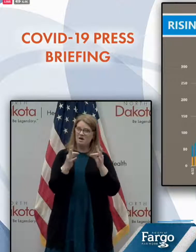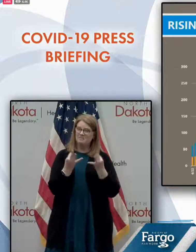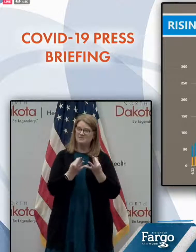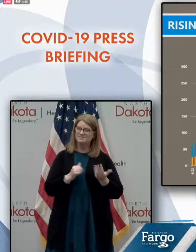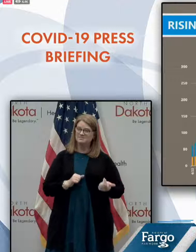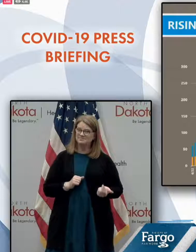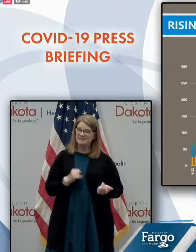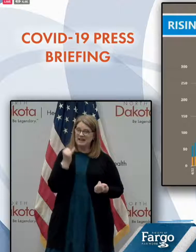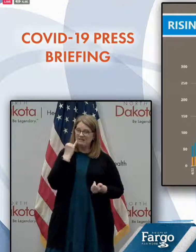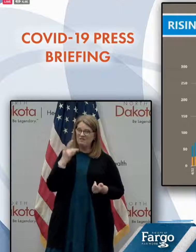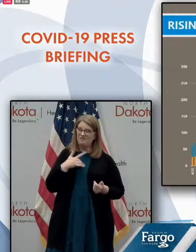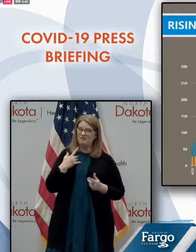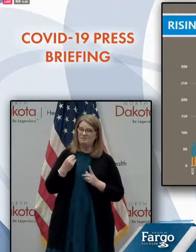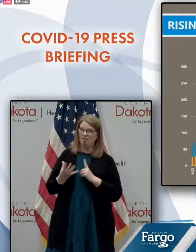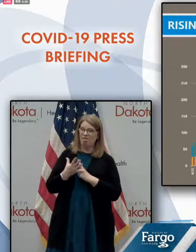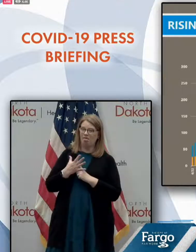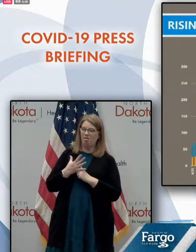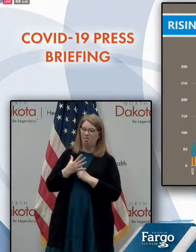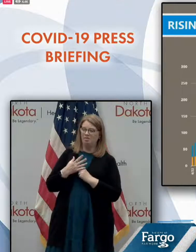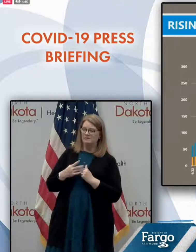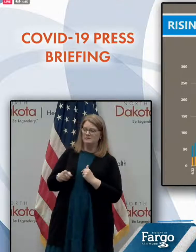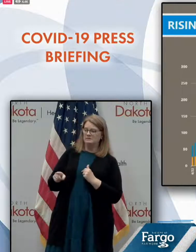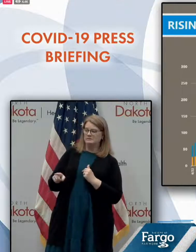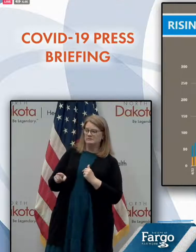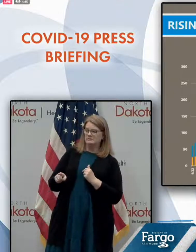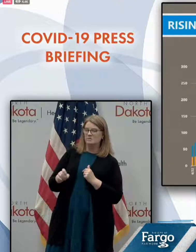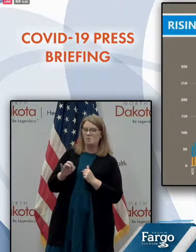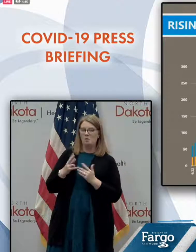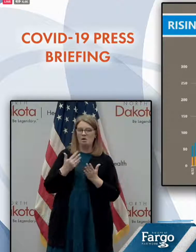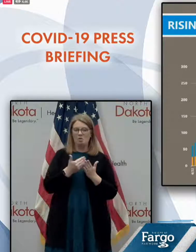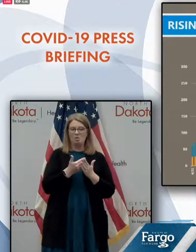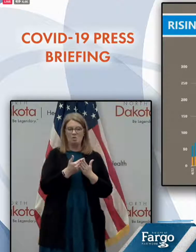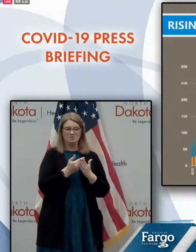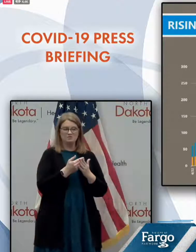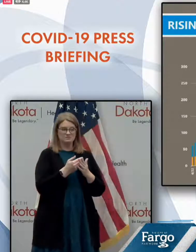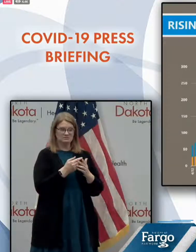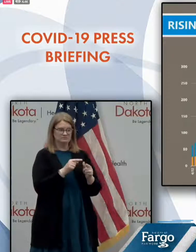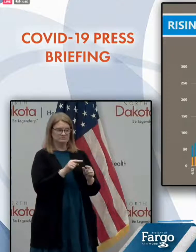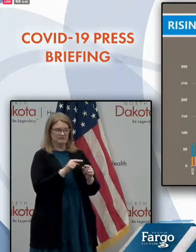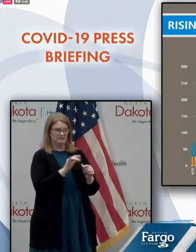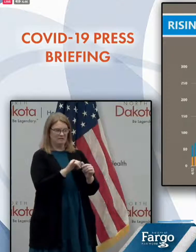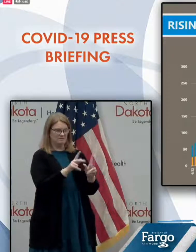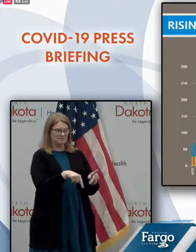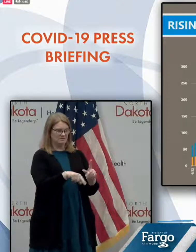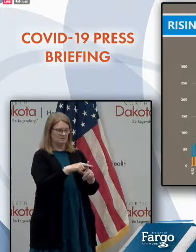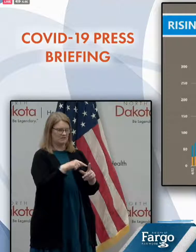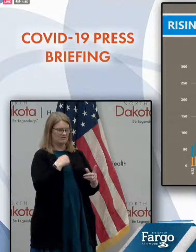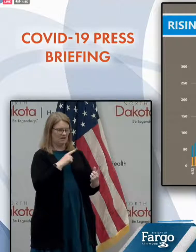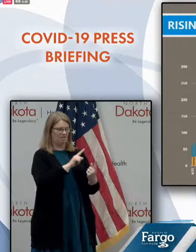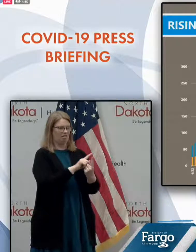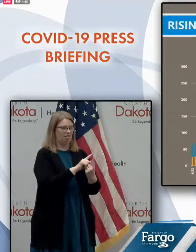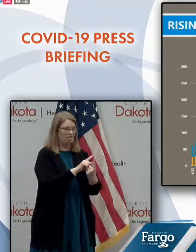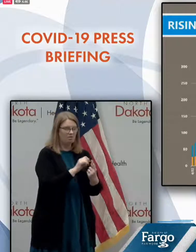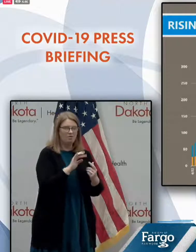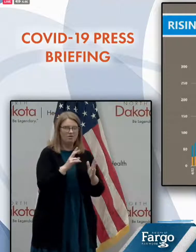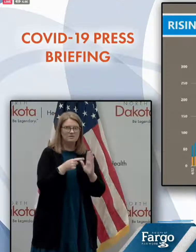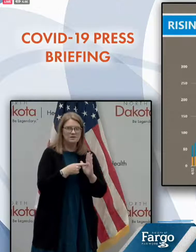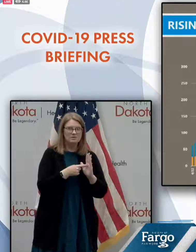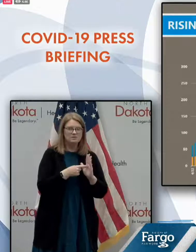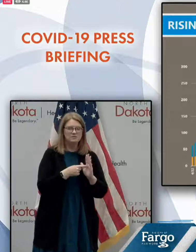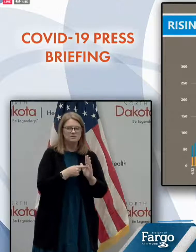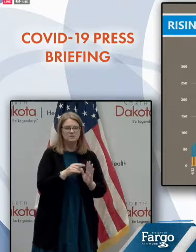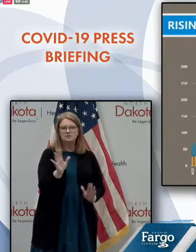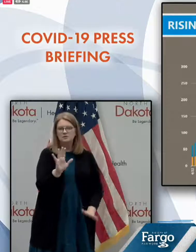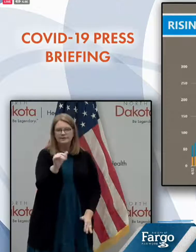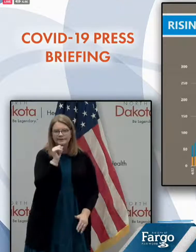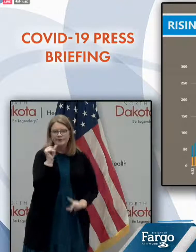been exposed to COVID, or if you've been in close contact with a positive, or if you've got any symptoms, we encourage you not to visit